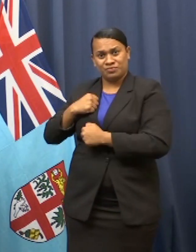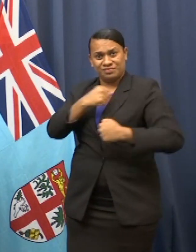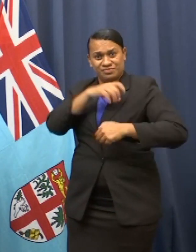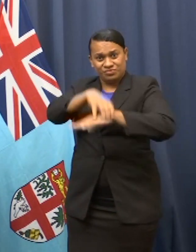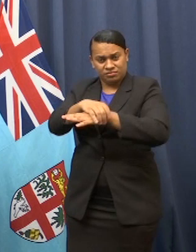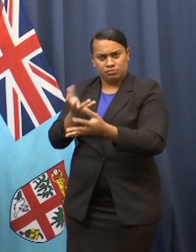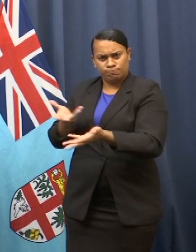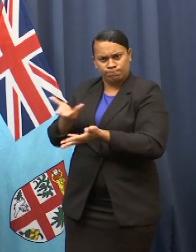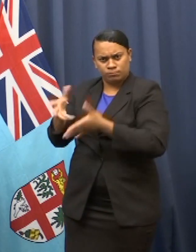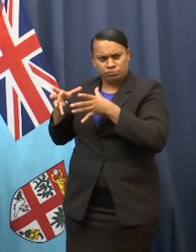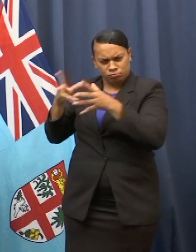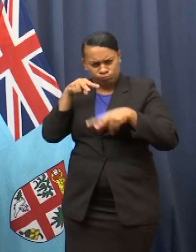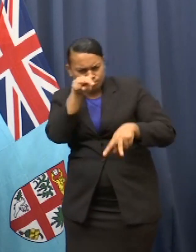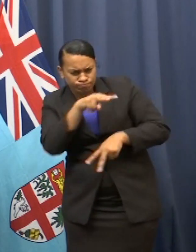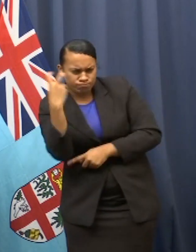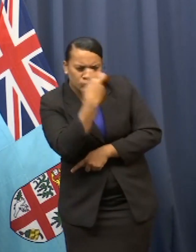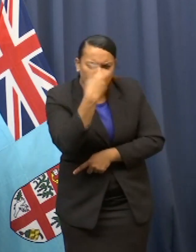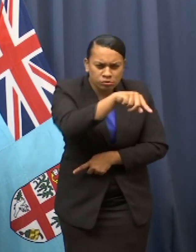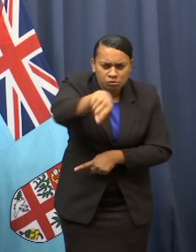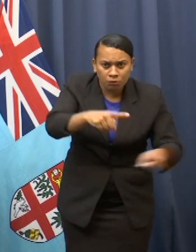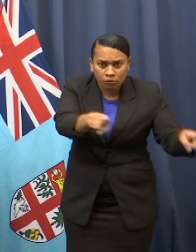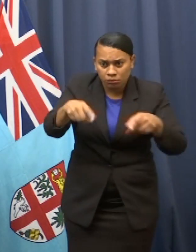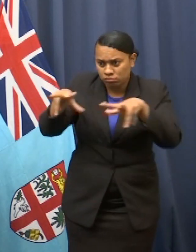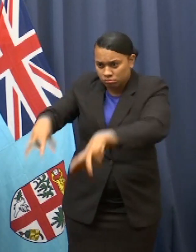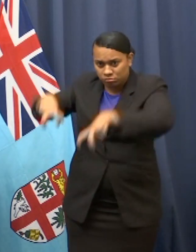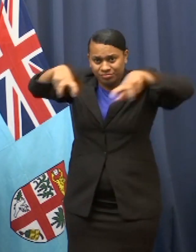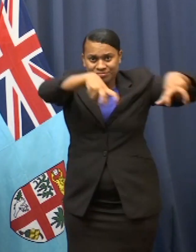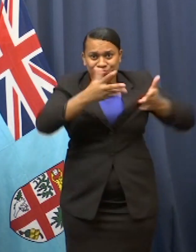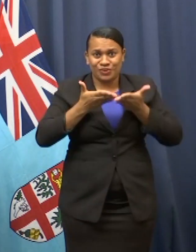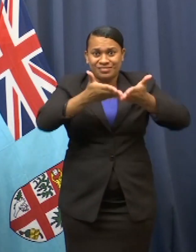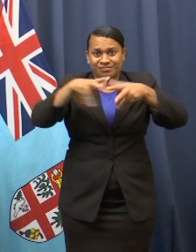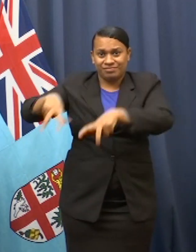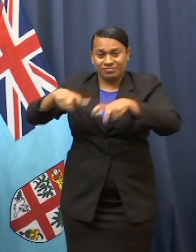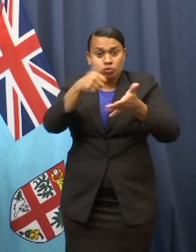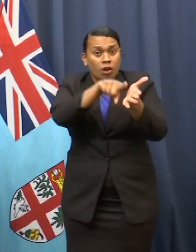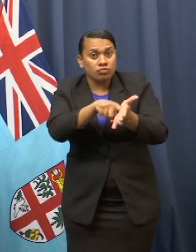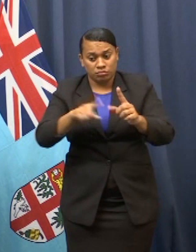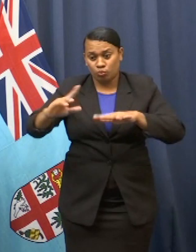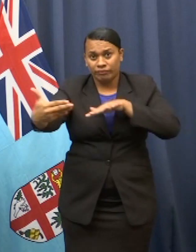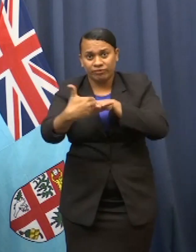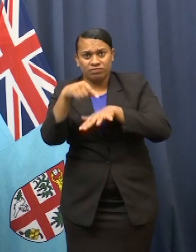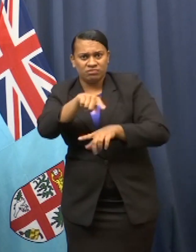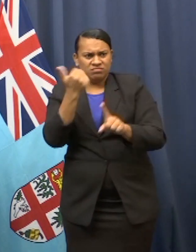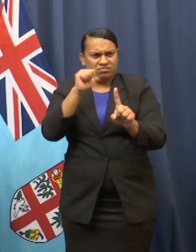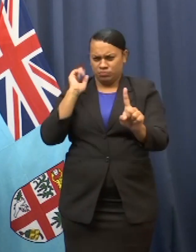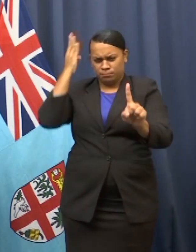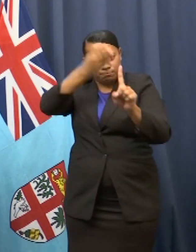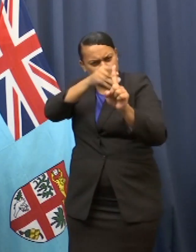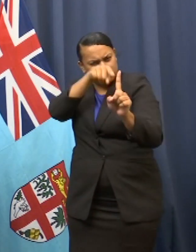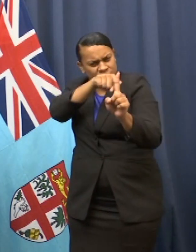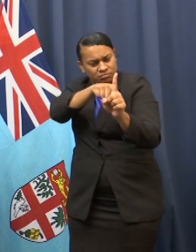of all goods in Lautoka, and he is the main contact for the exporters and importers who qualify.